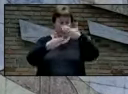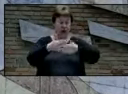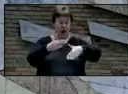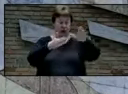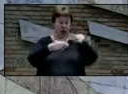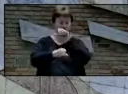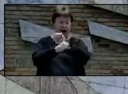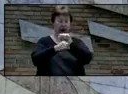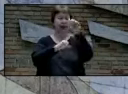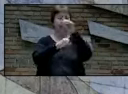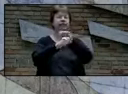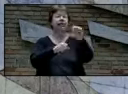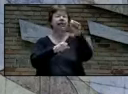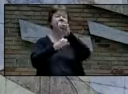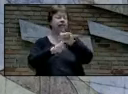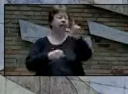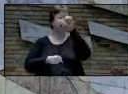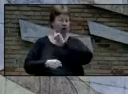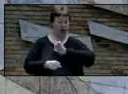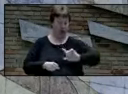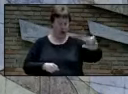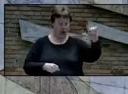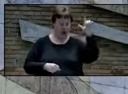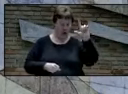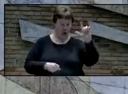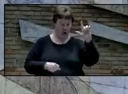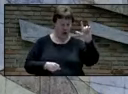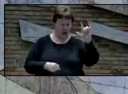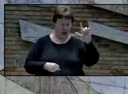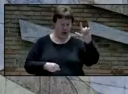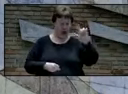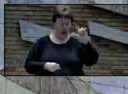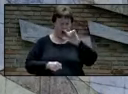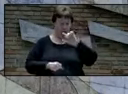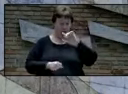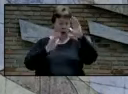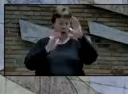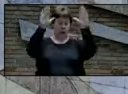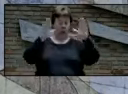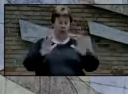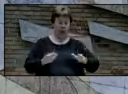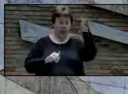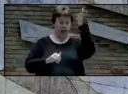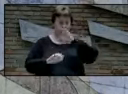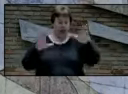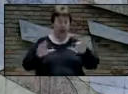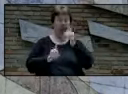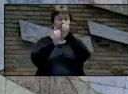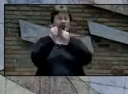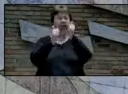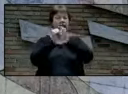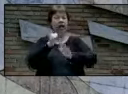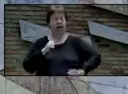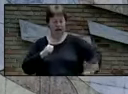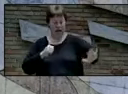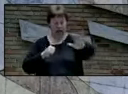into song at the deeds of the Lord, the wonders God has done in